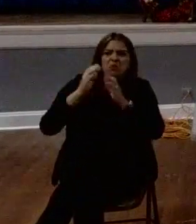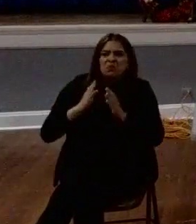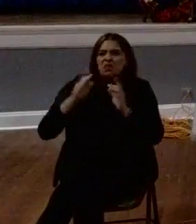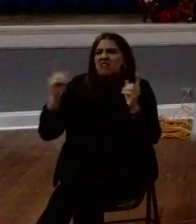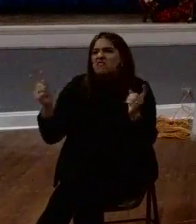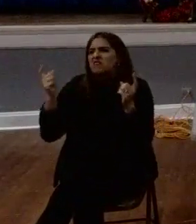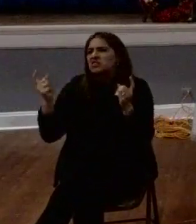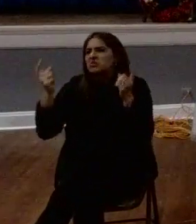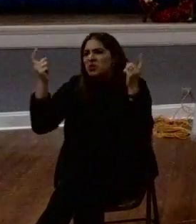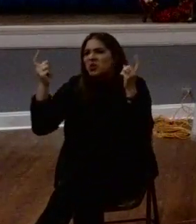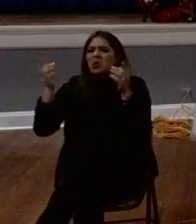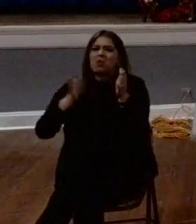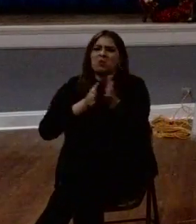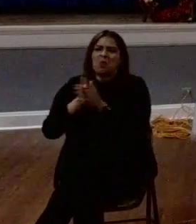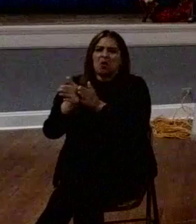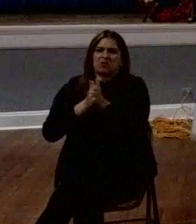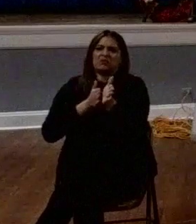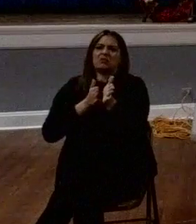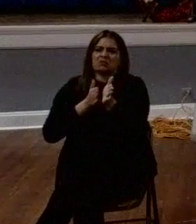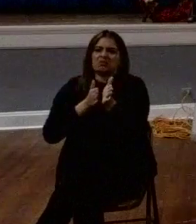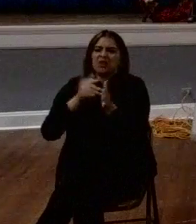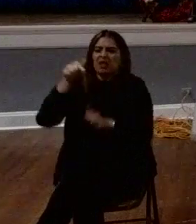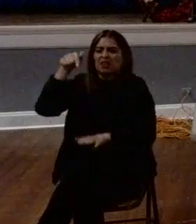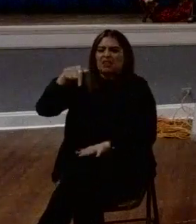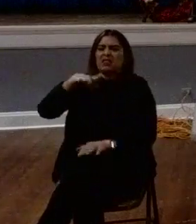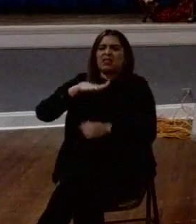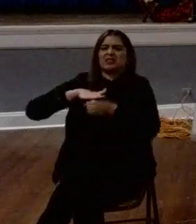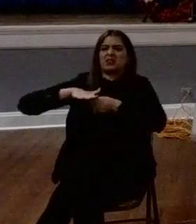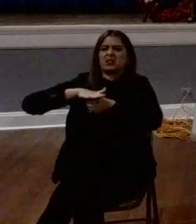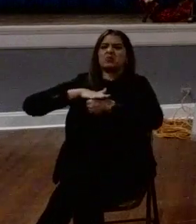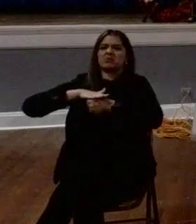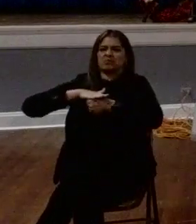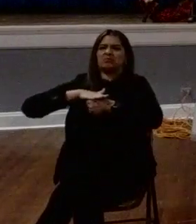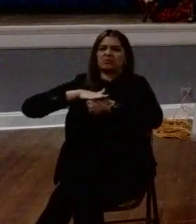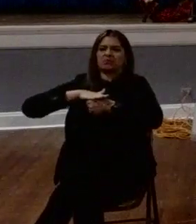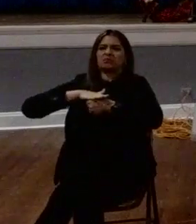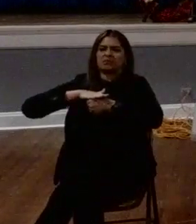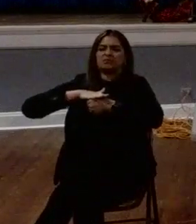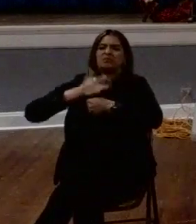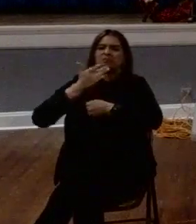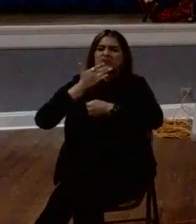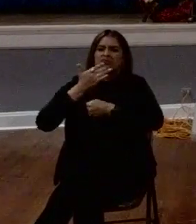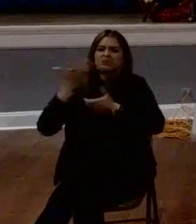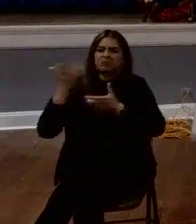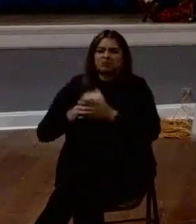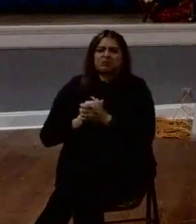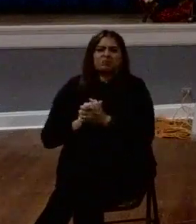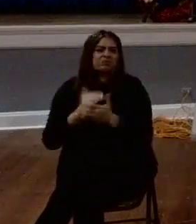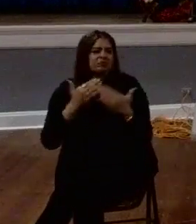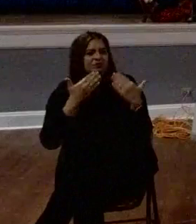festival park at this location. Thank you.